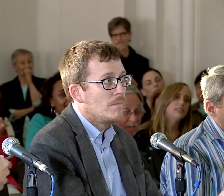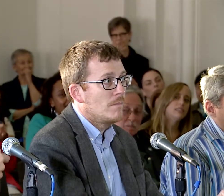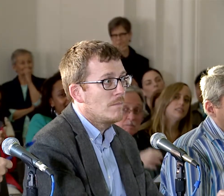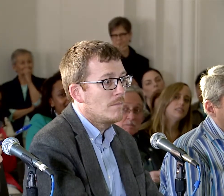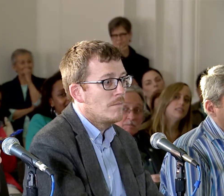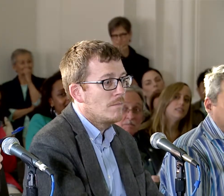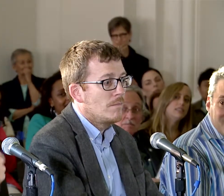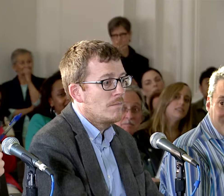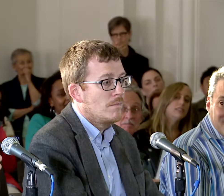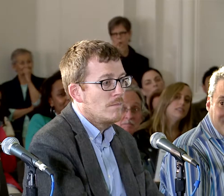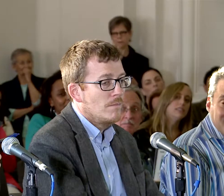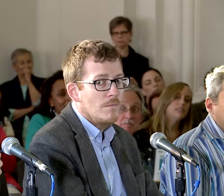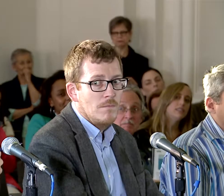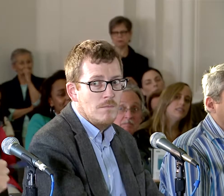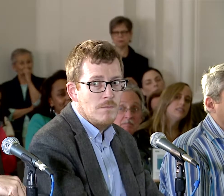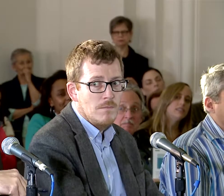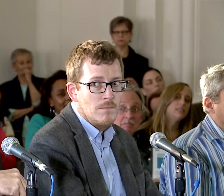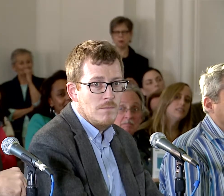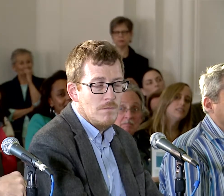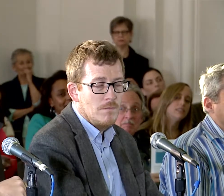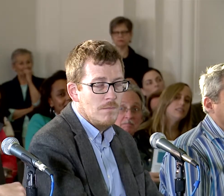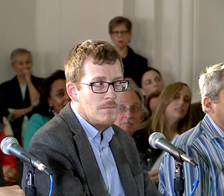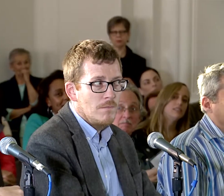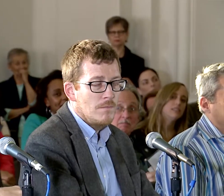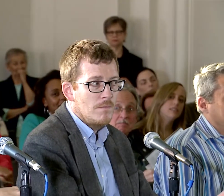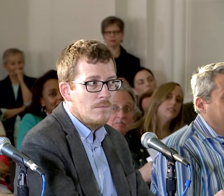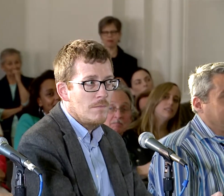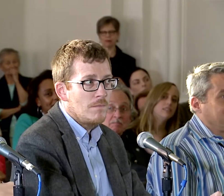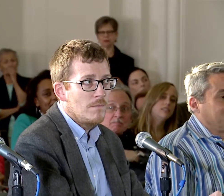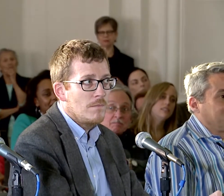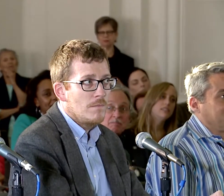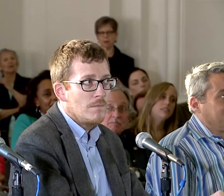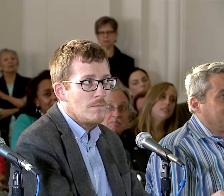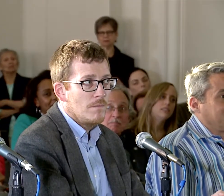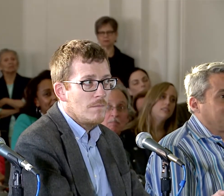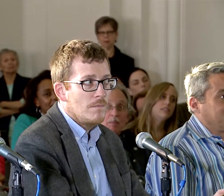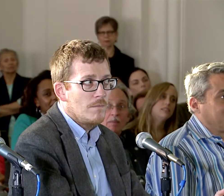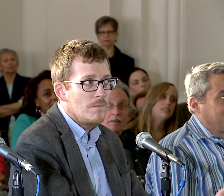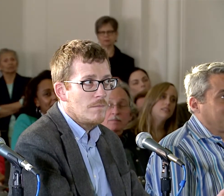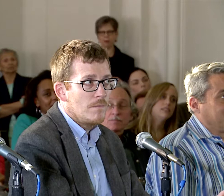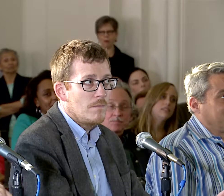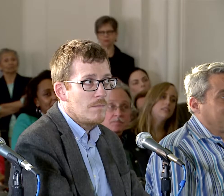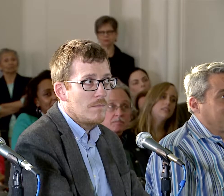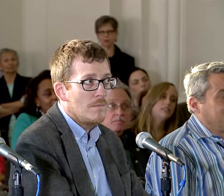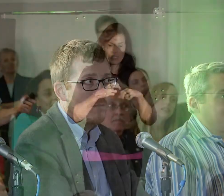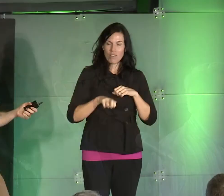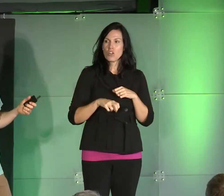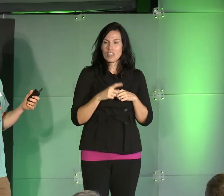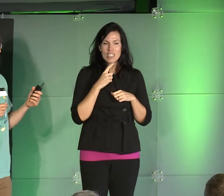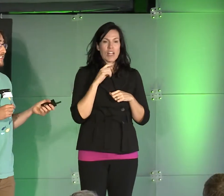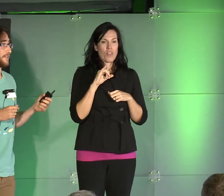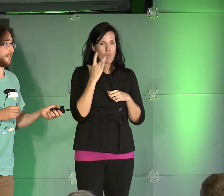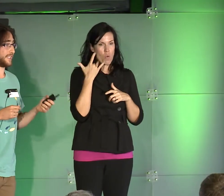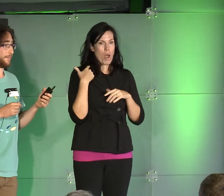especially because I have read and heard the same thing that in these sub-zero temperatures, managing that could be really difficult. Yeah, so that's a reason